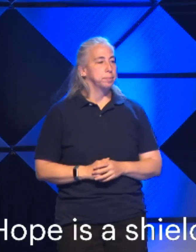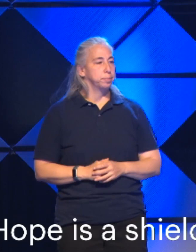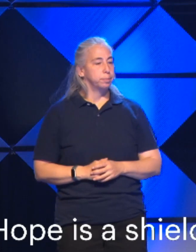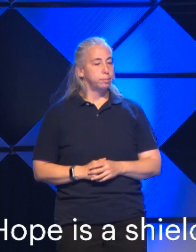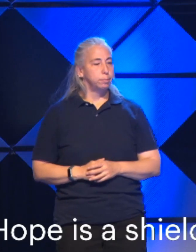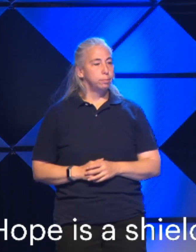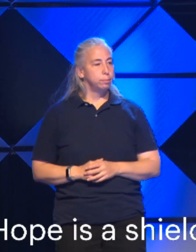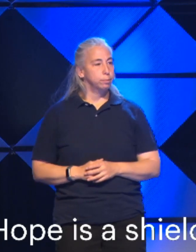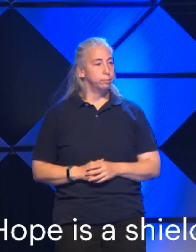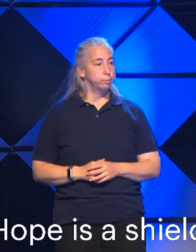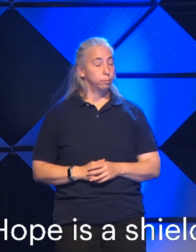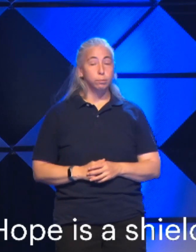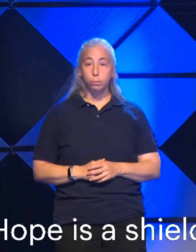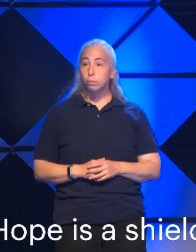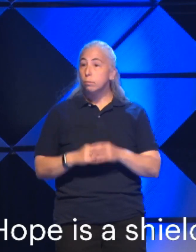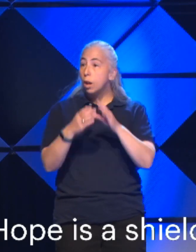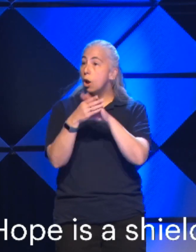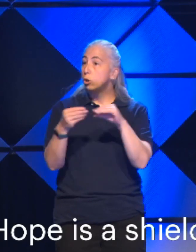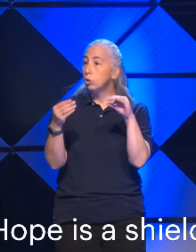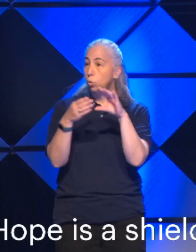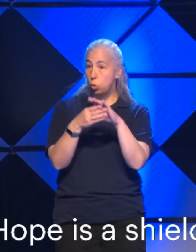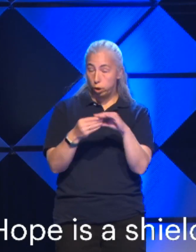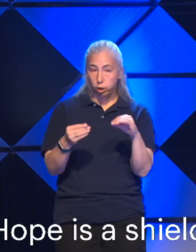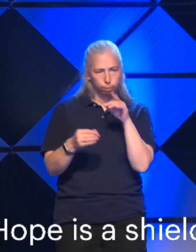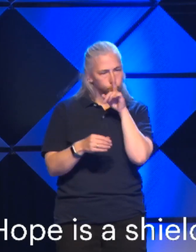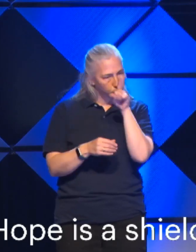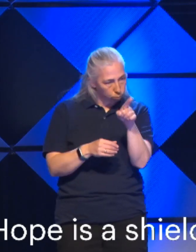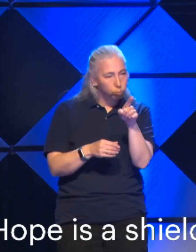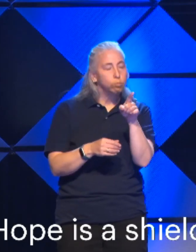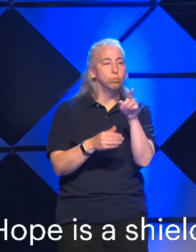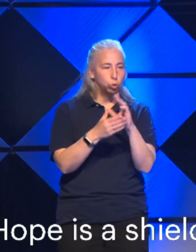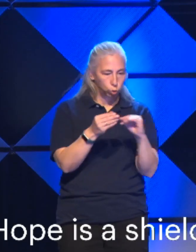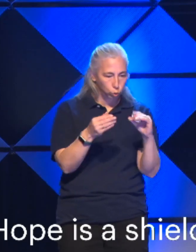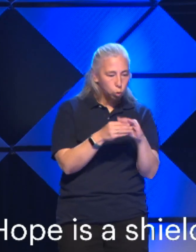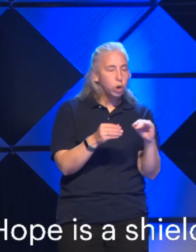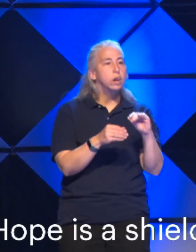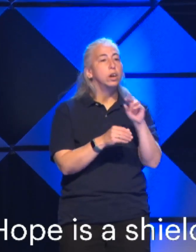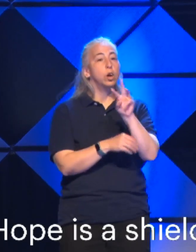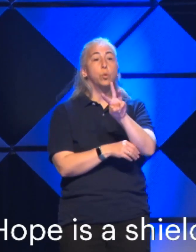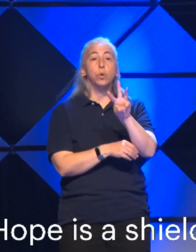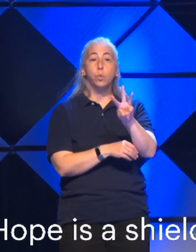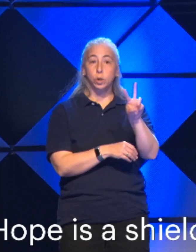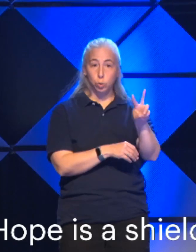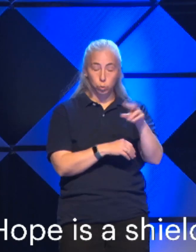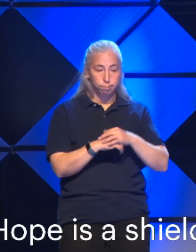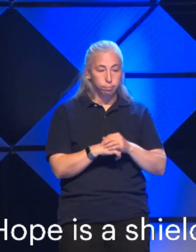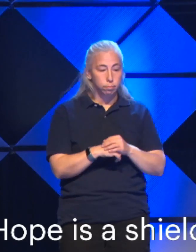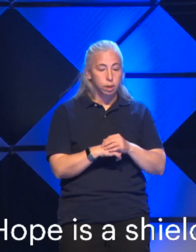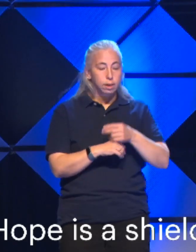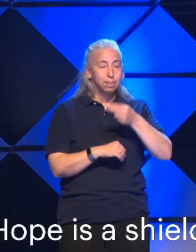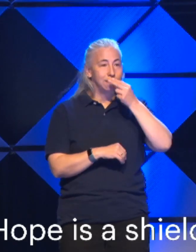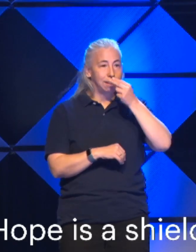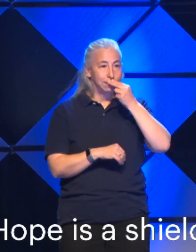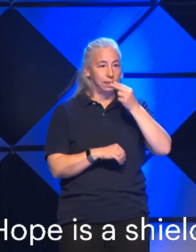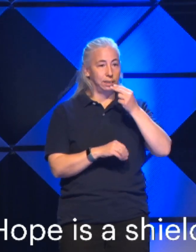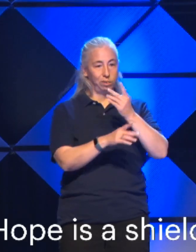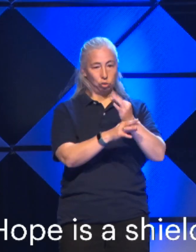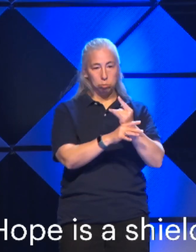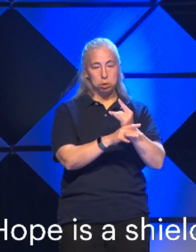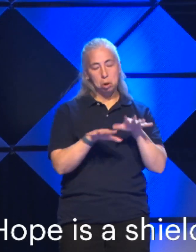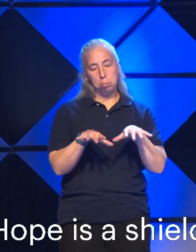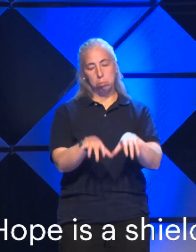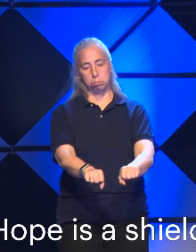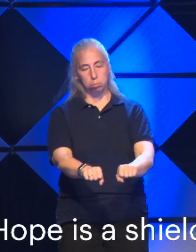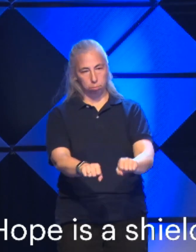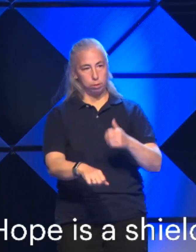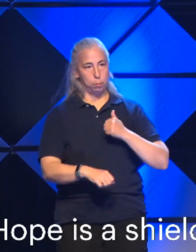There is a true story in the Second World War when the Nazi Germans conquered Poland. And one of the things